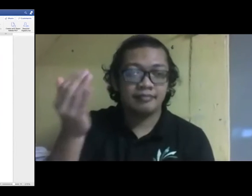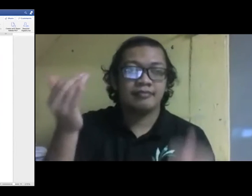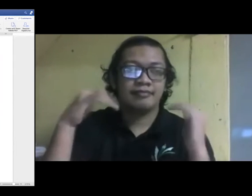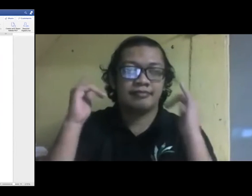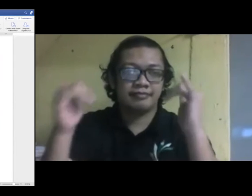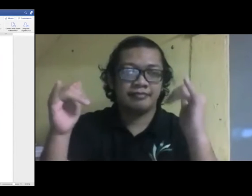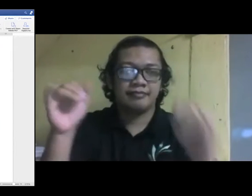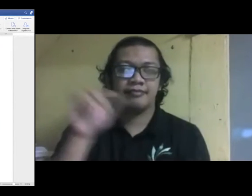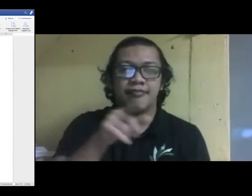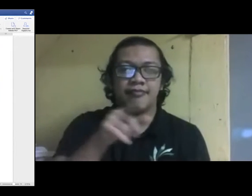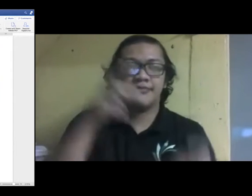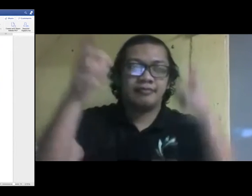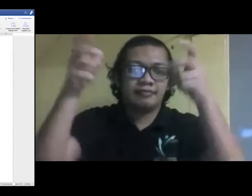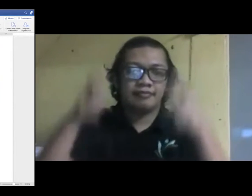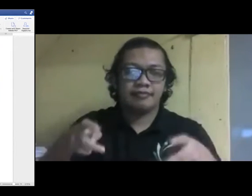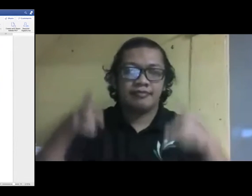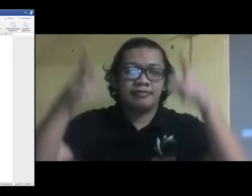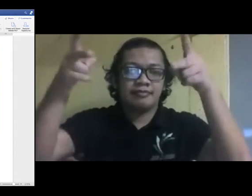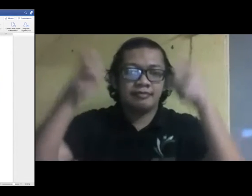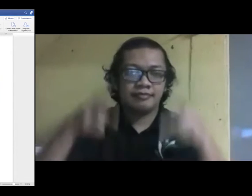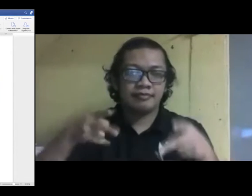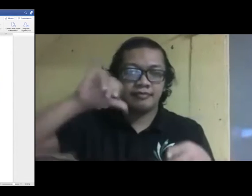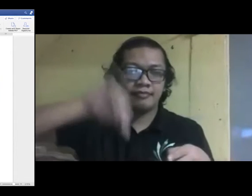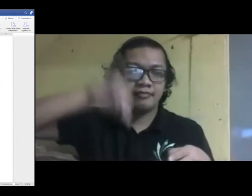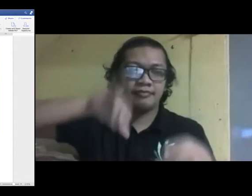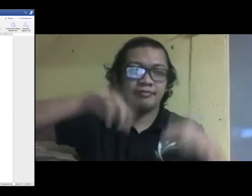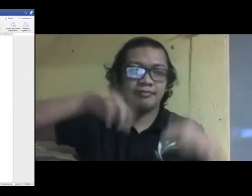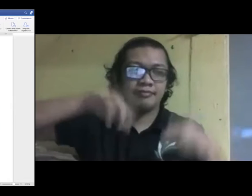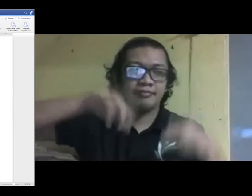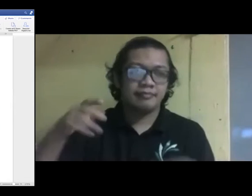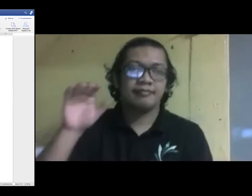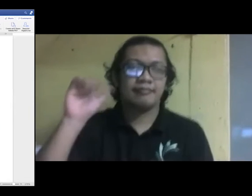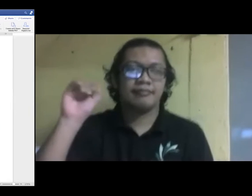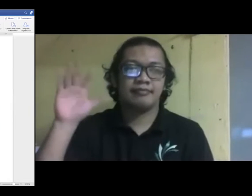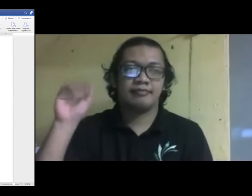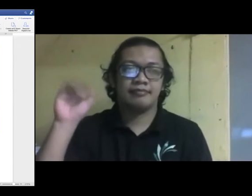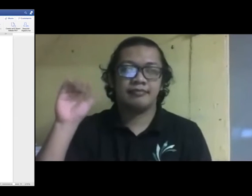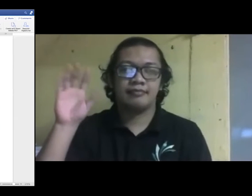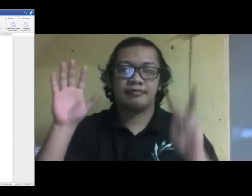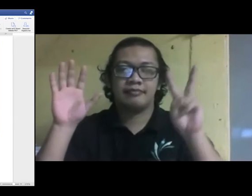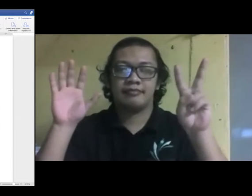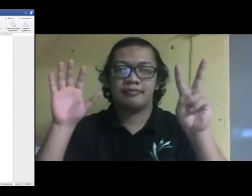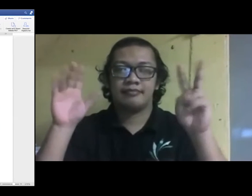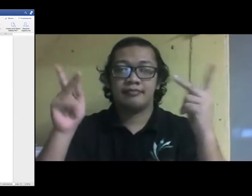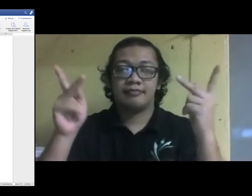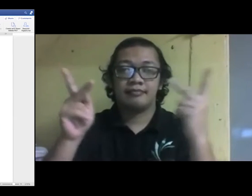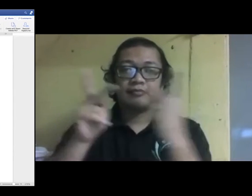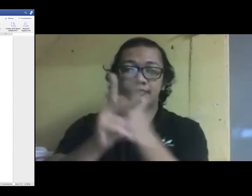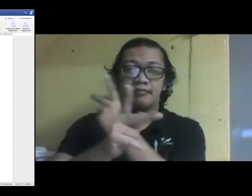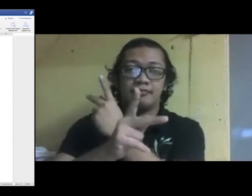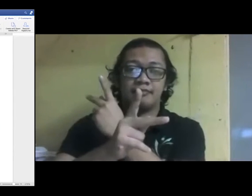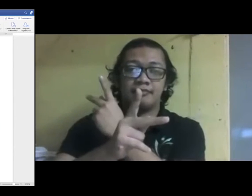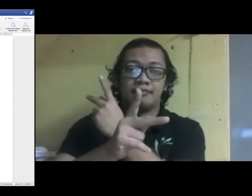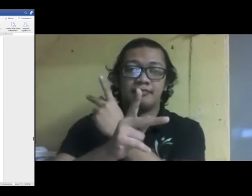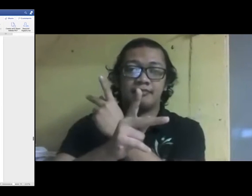Okay. So how much? We'll keep it as is, Mhm. and we'll make sure that it's consistent with the